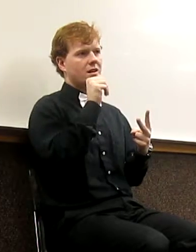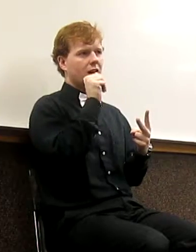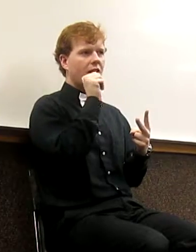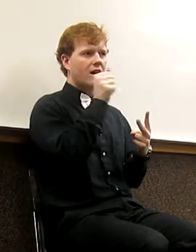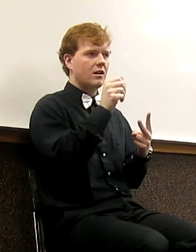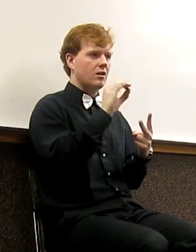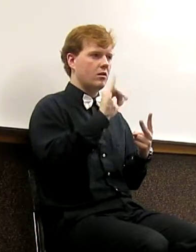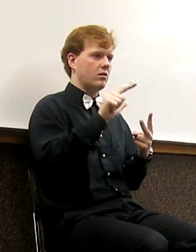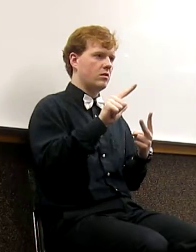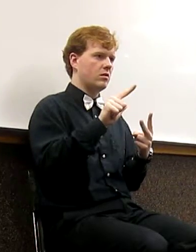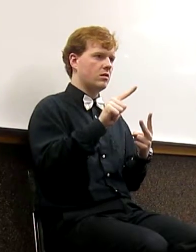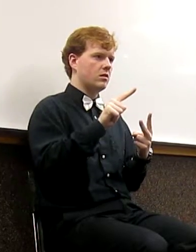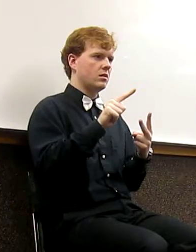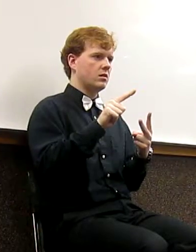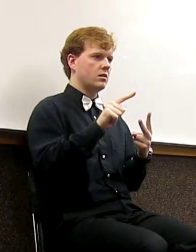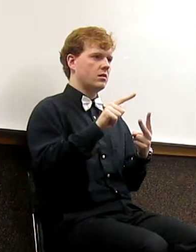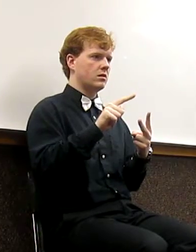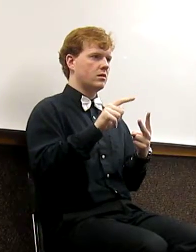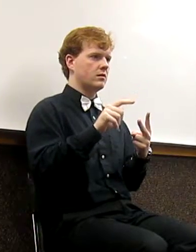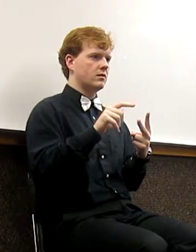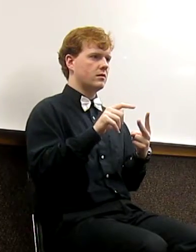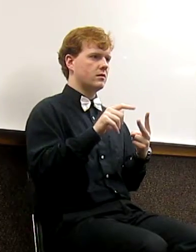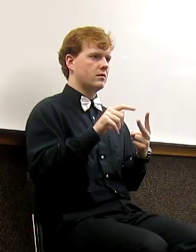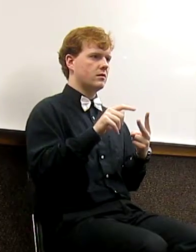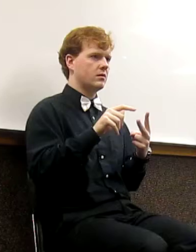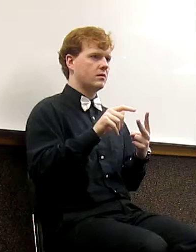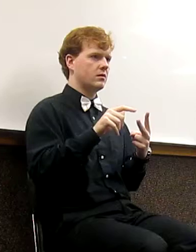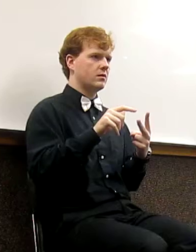Corn oil, so on. Okay,